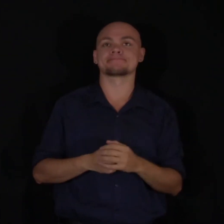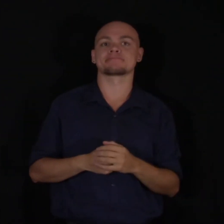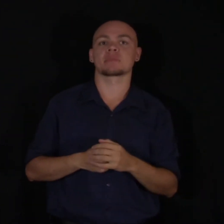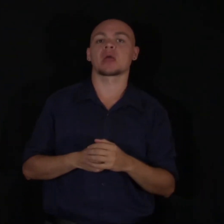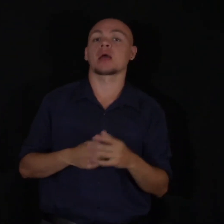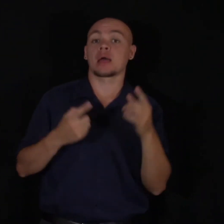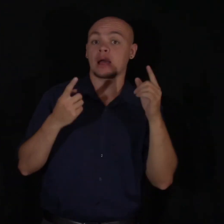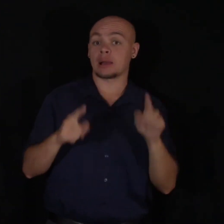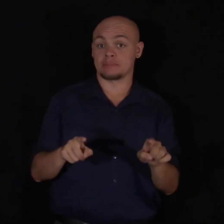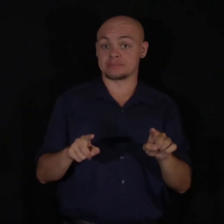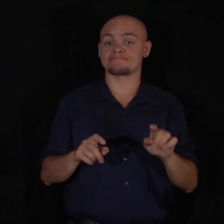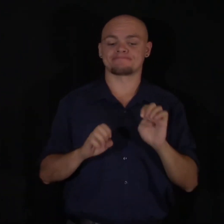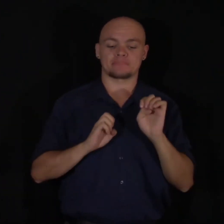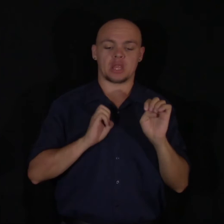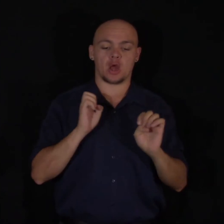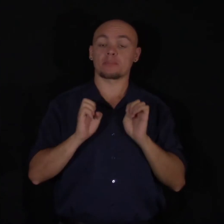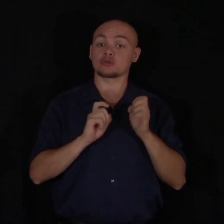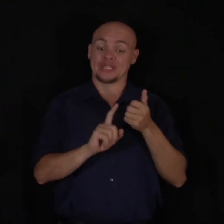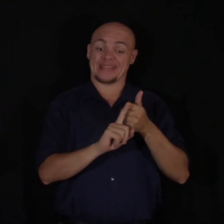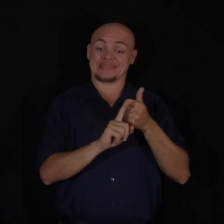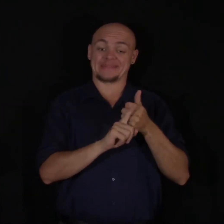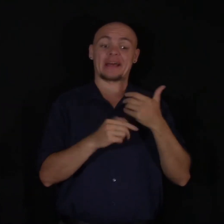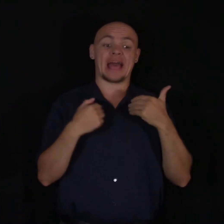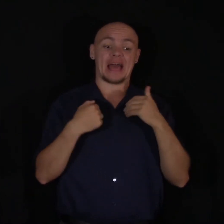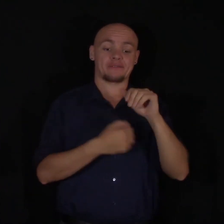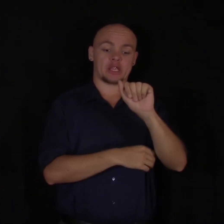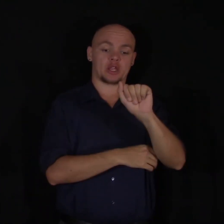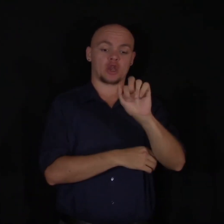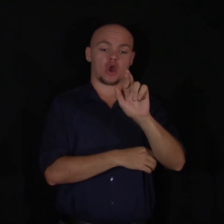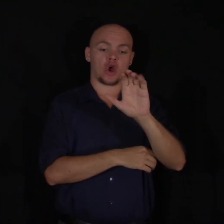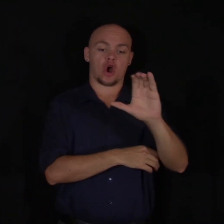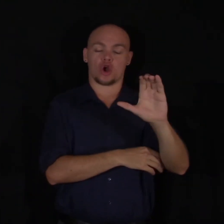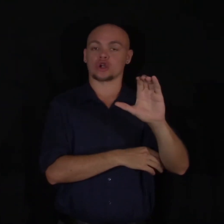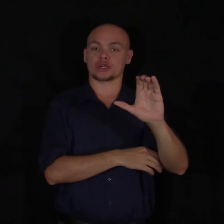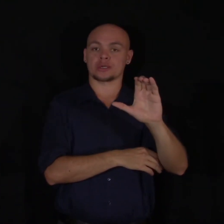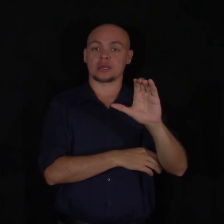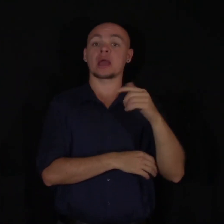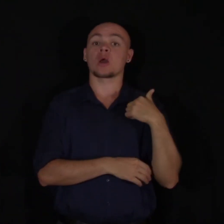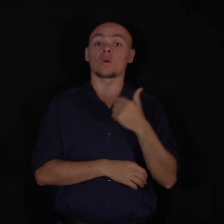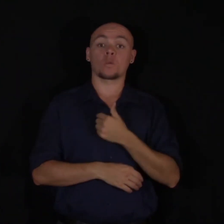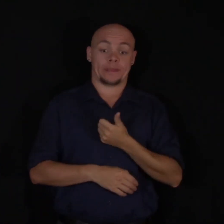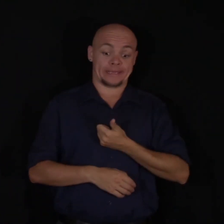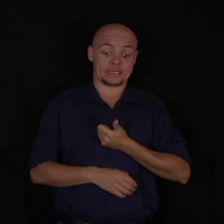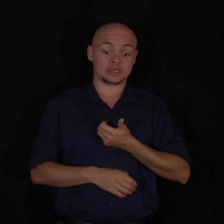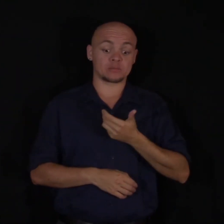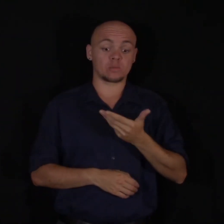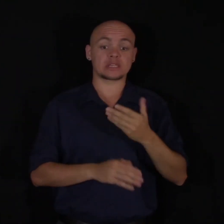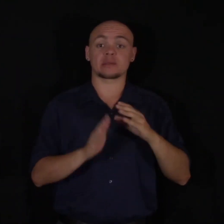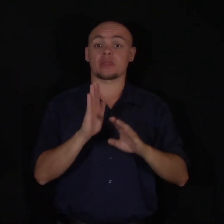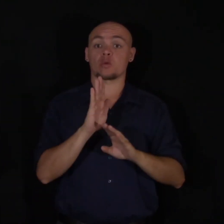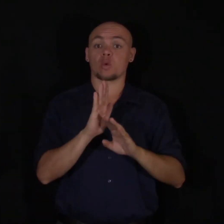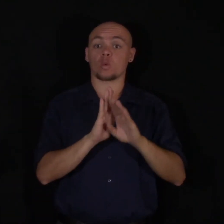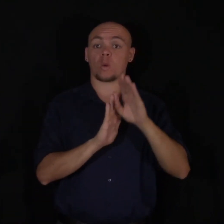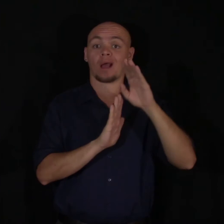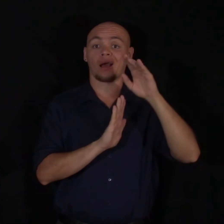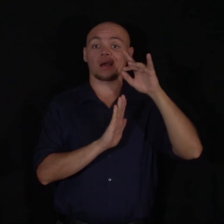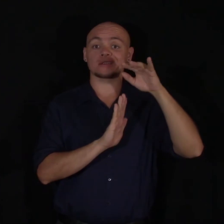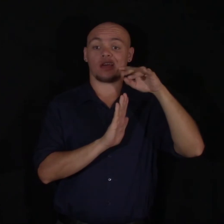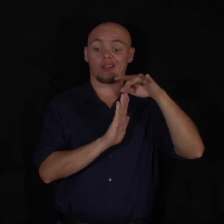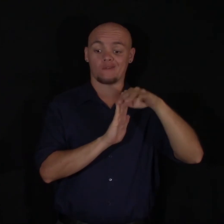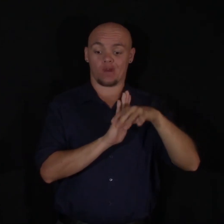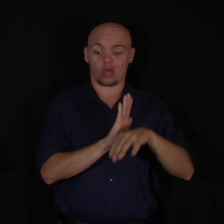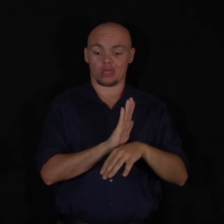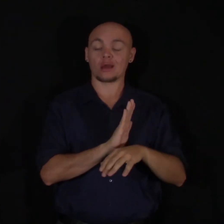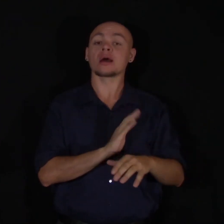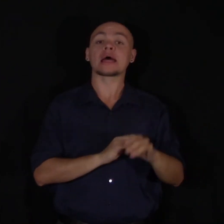that emotions have an arc to them, that they rise and fall as we express them. And the best image that